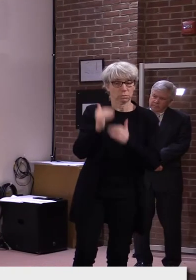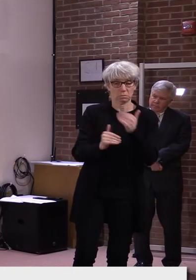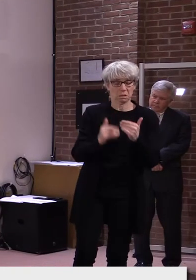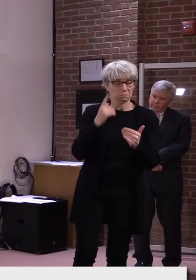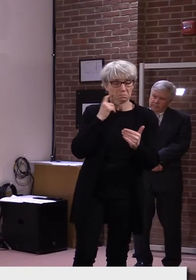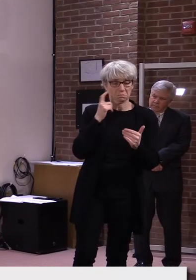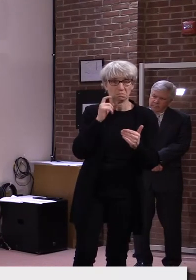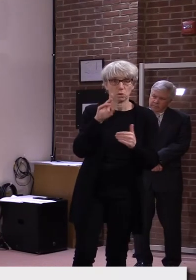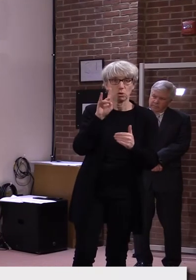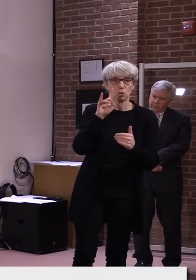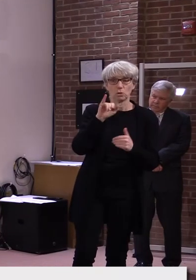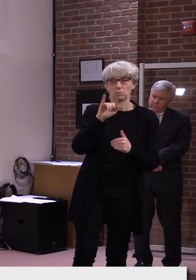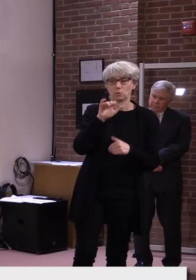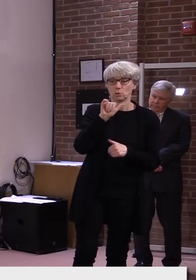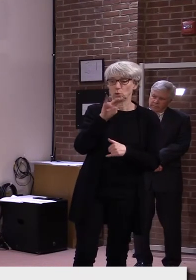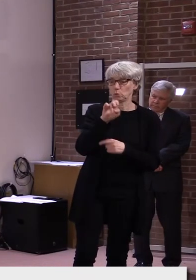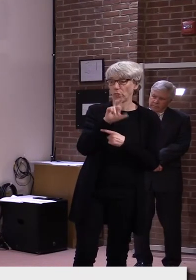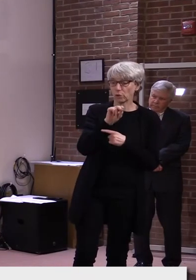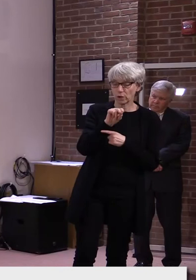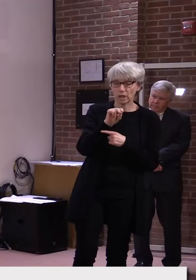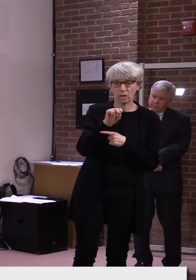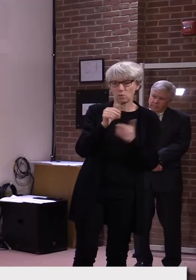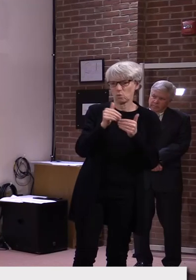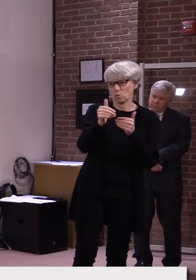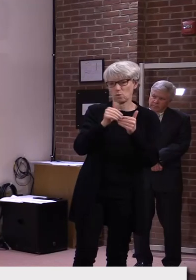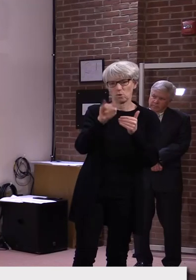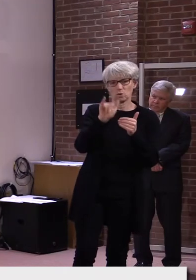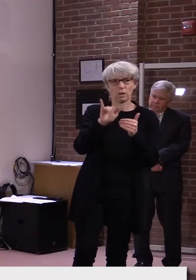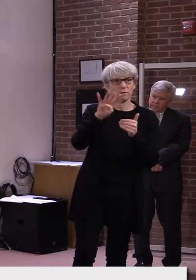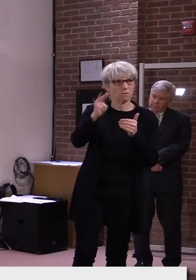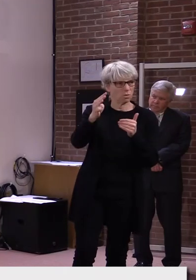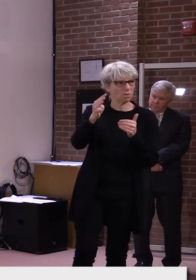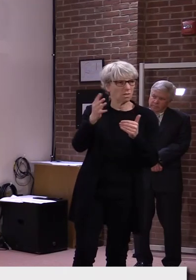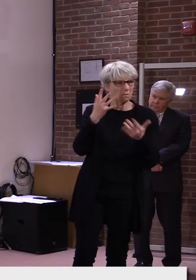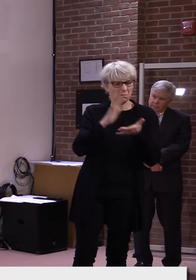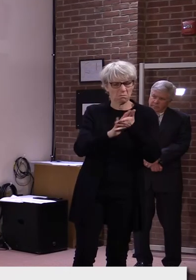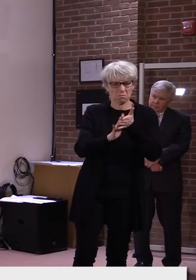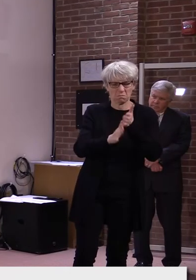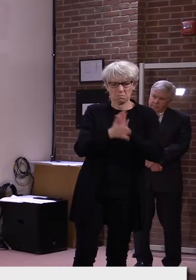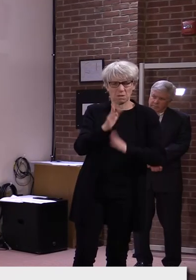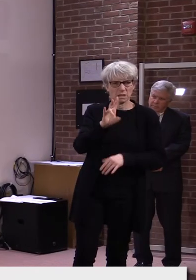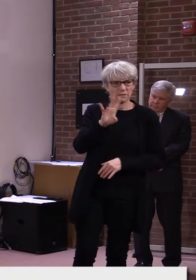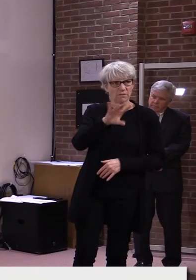that they would have 75% of the first doses completed.